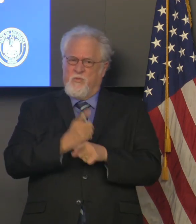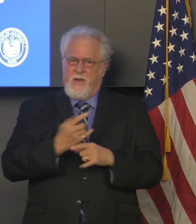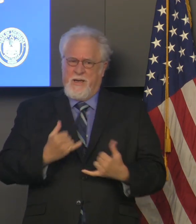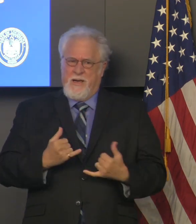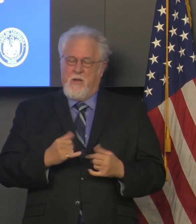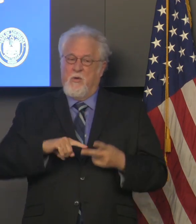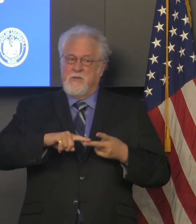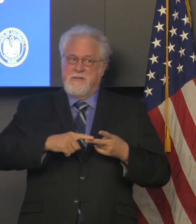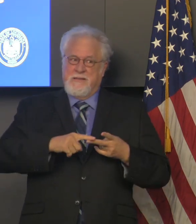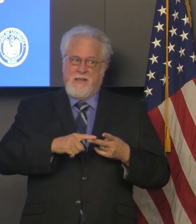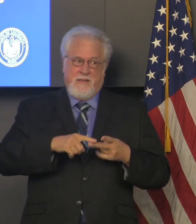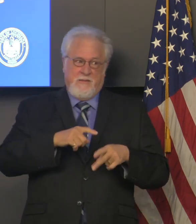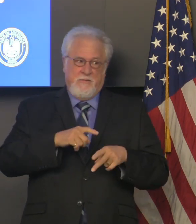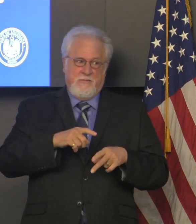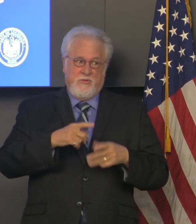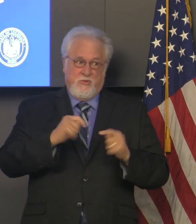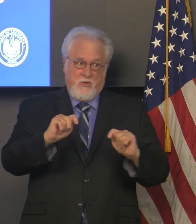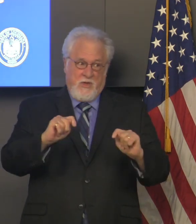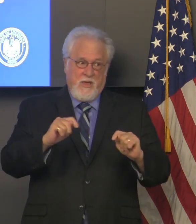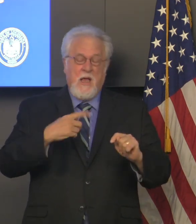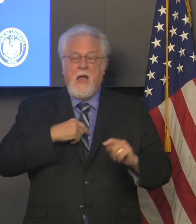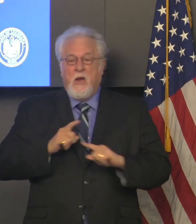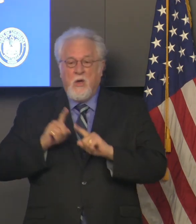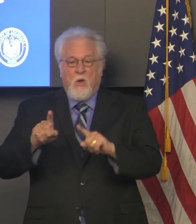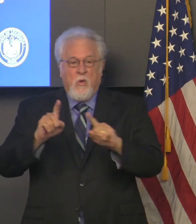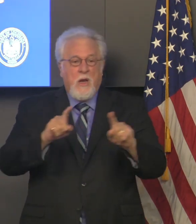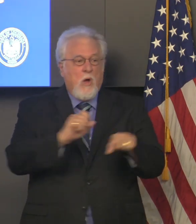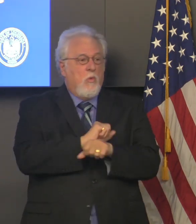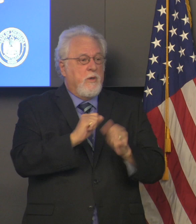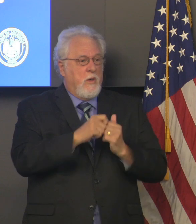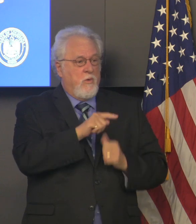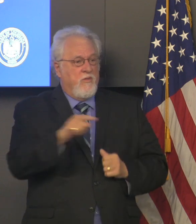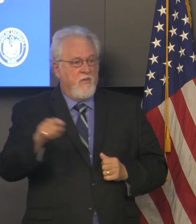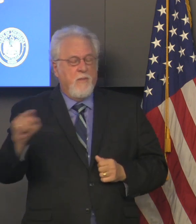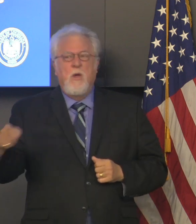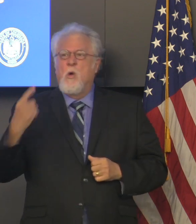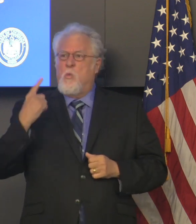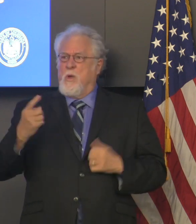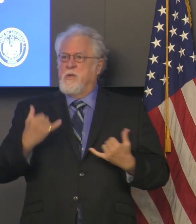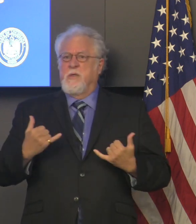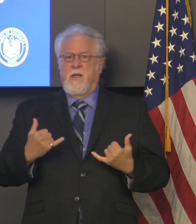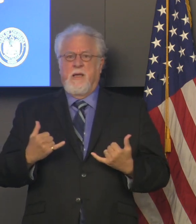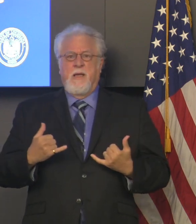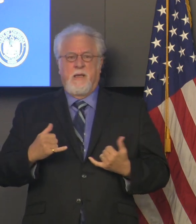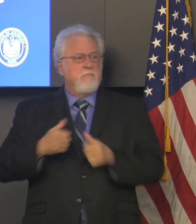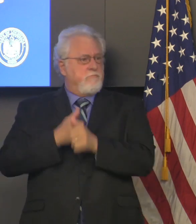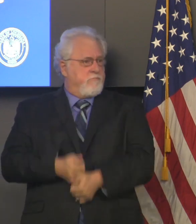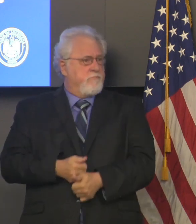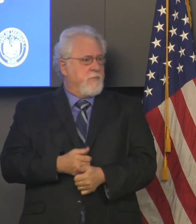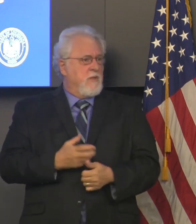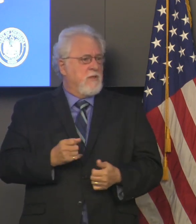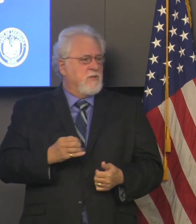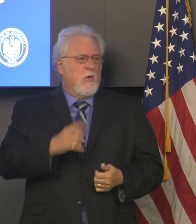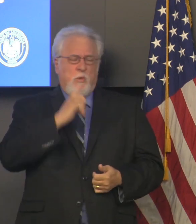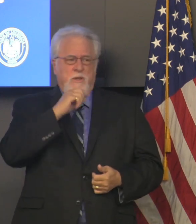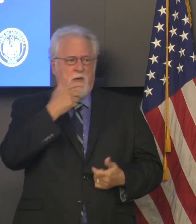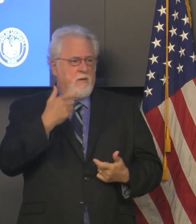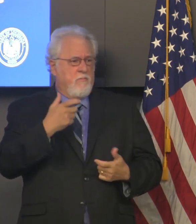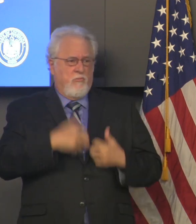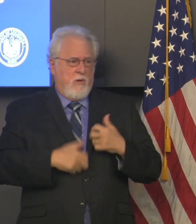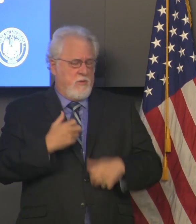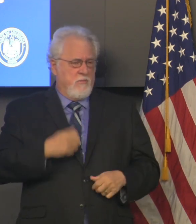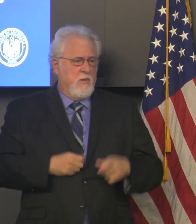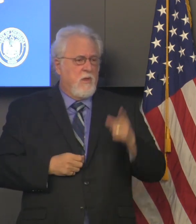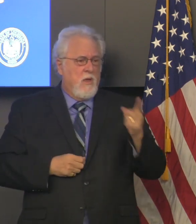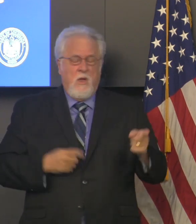are on a 2nd strike. And we're going out and working with them, and actually, I think one of them today is actually complying. So it's not a problem. So